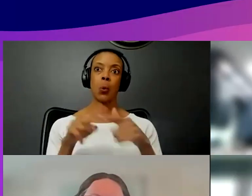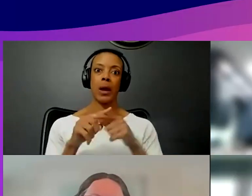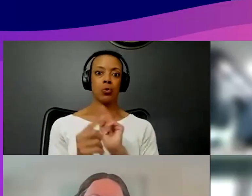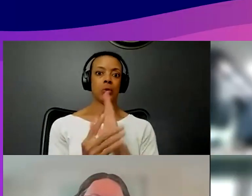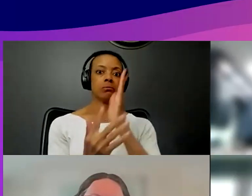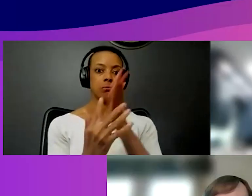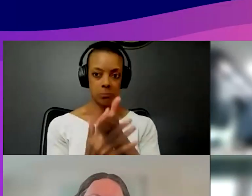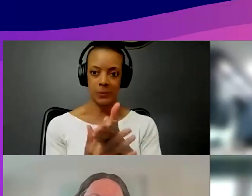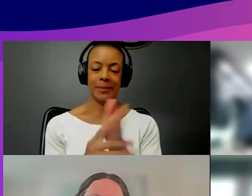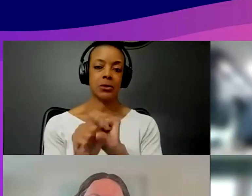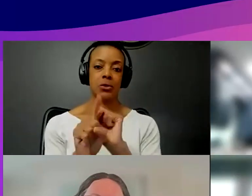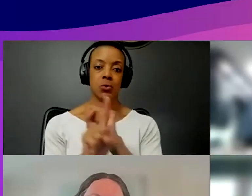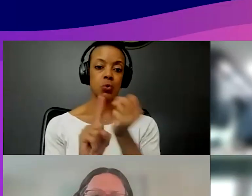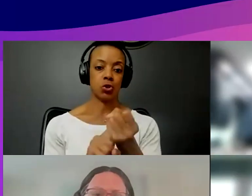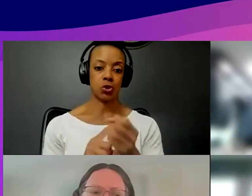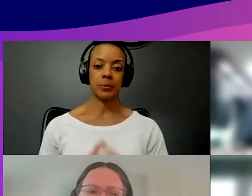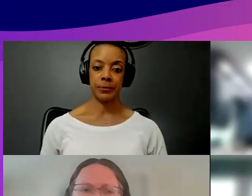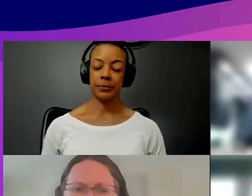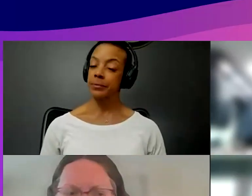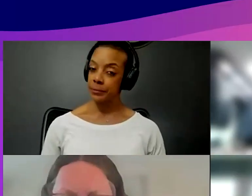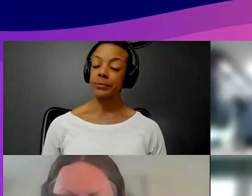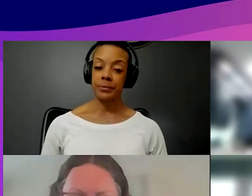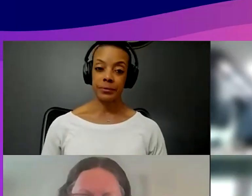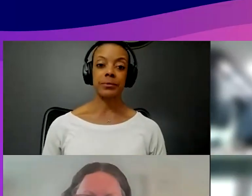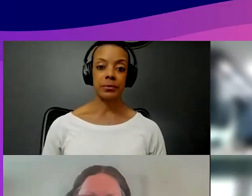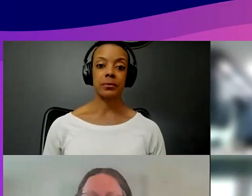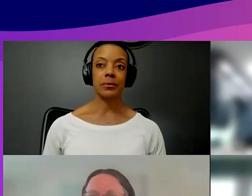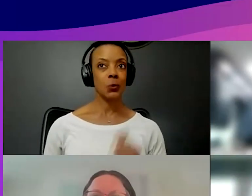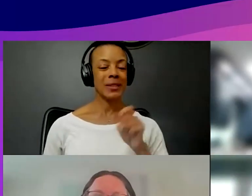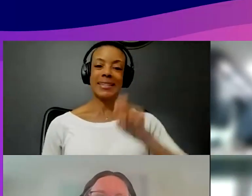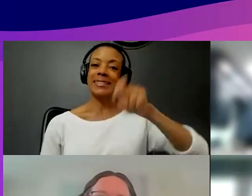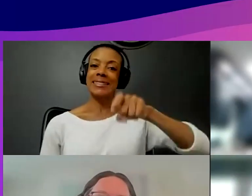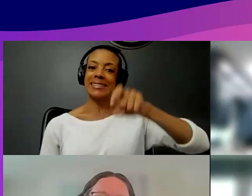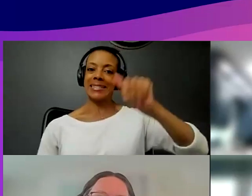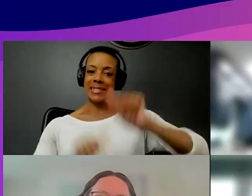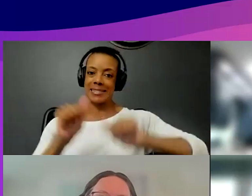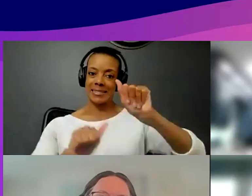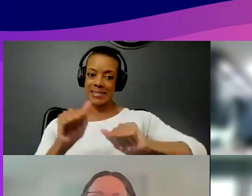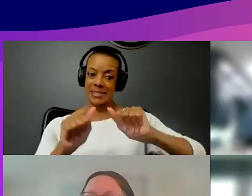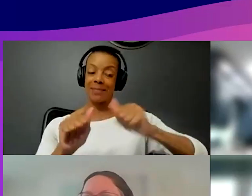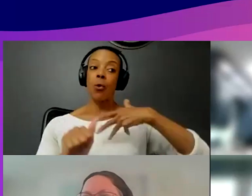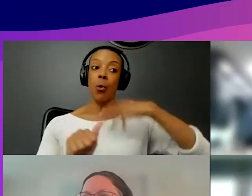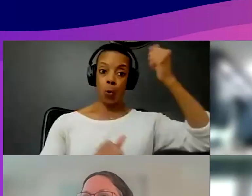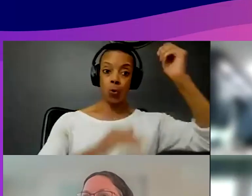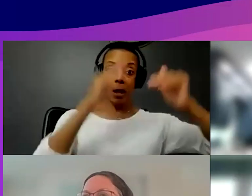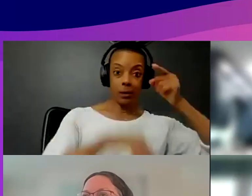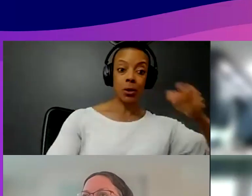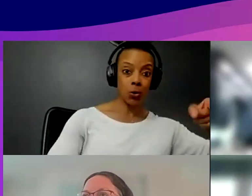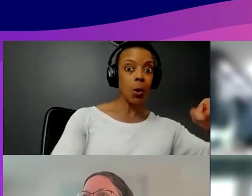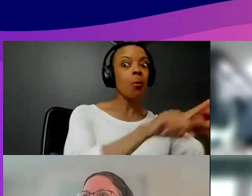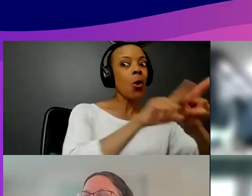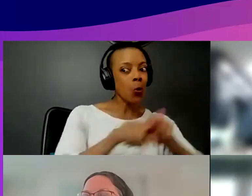of situations. So really need a need assessment for older adults, but a need assessment for also